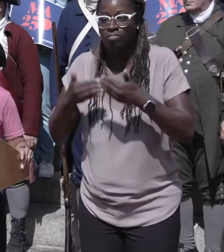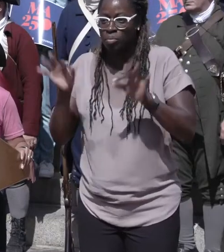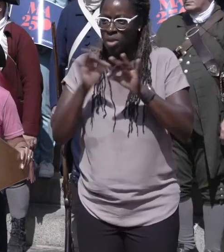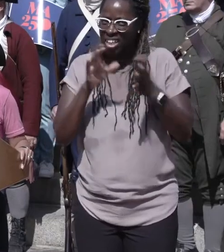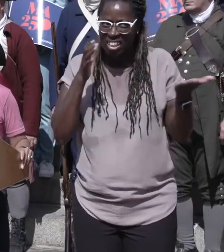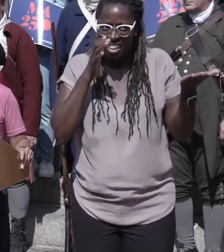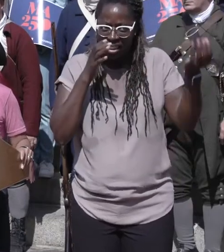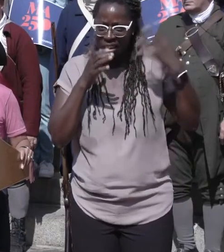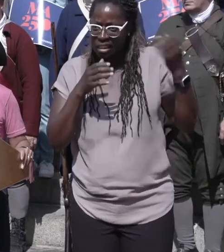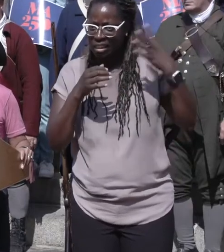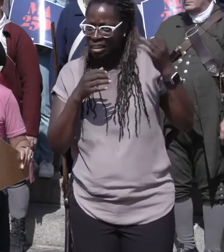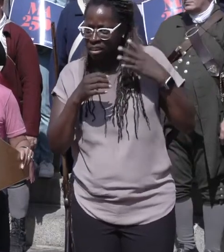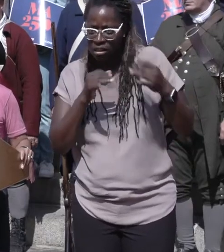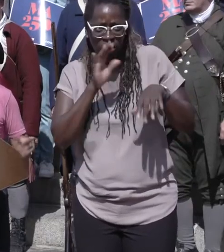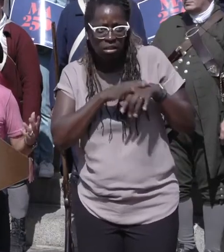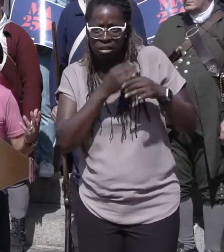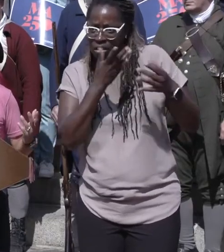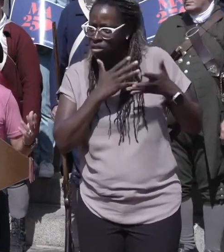should just say,